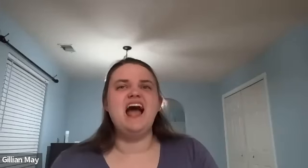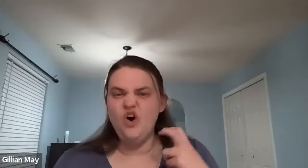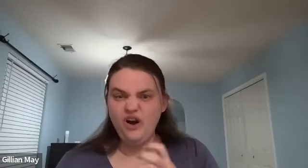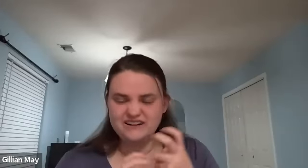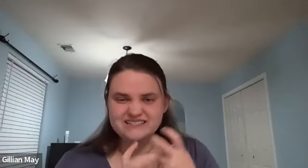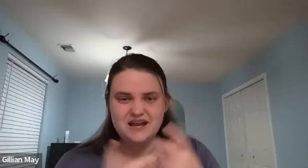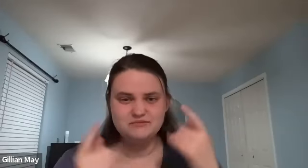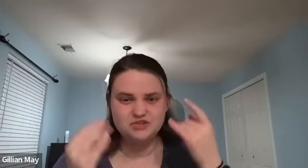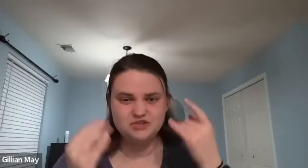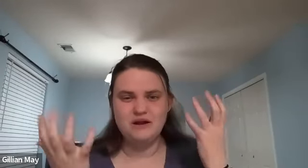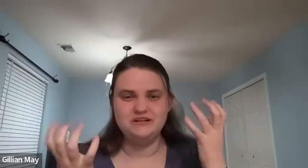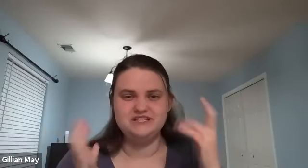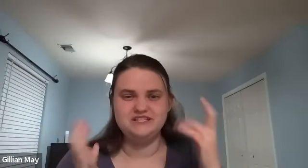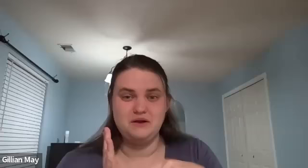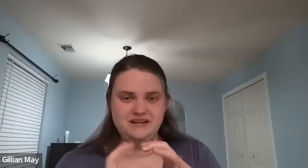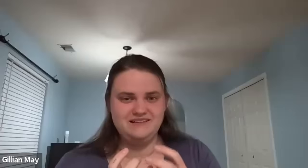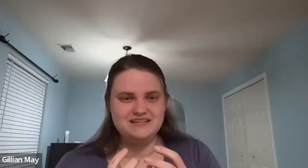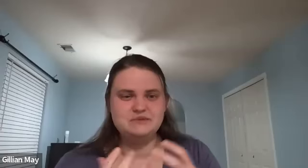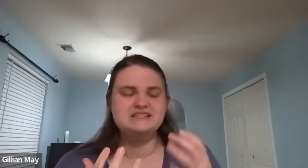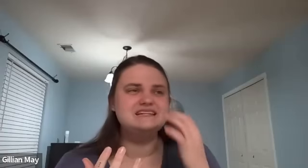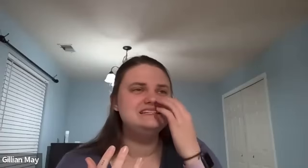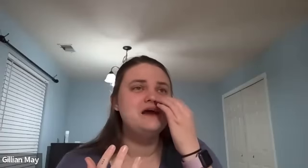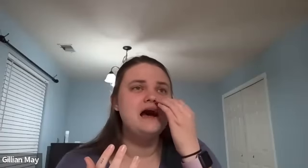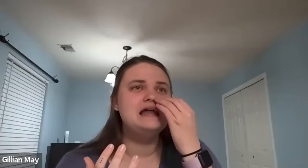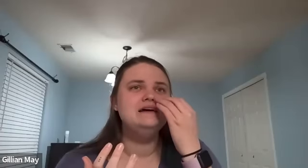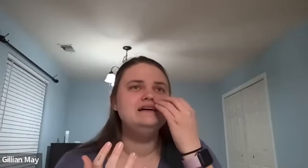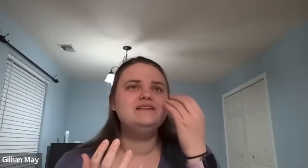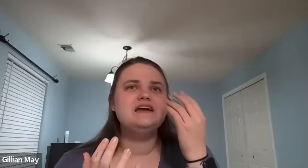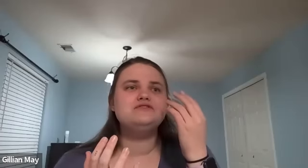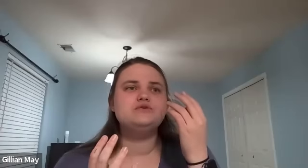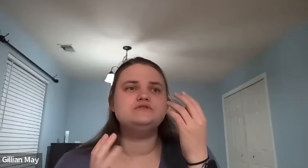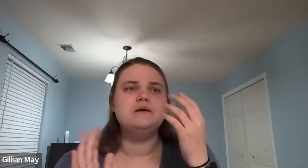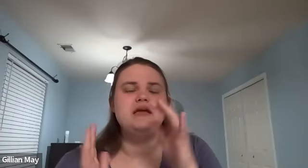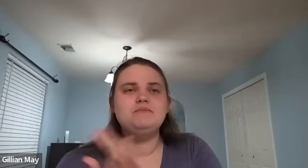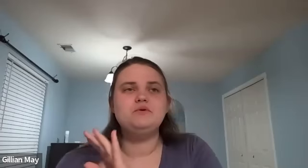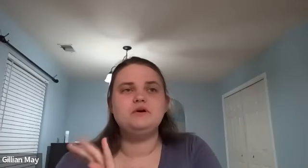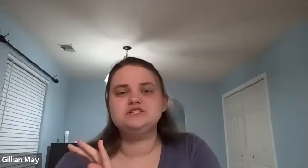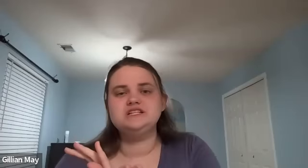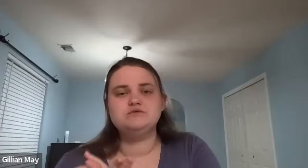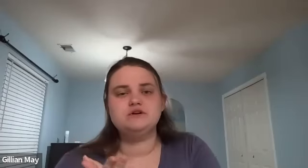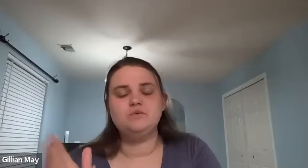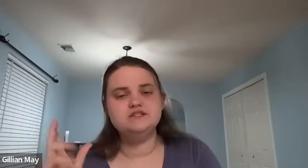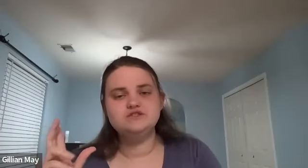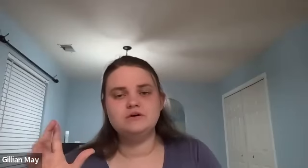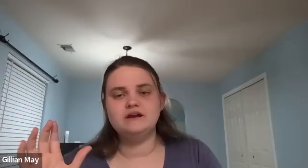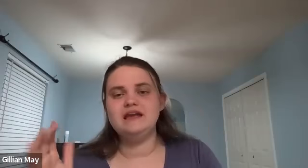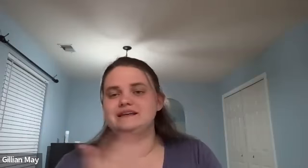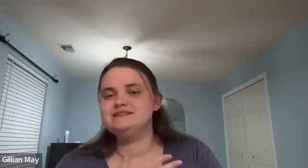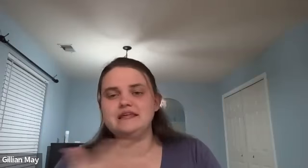the hardest time trying to think of what I wanted to do for my reading class, because I did not like those paper worksheets where it's one story and they